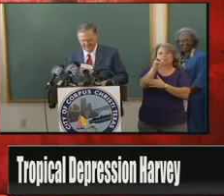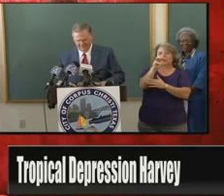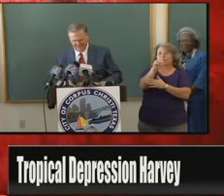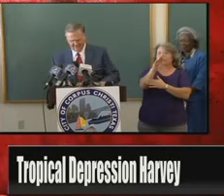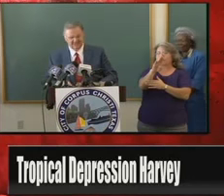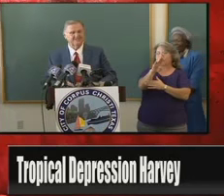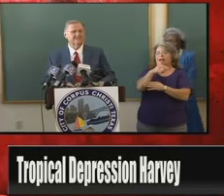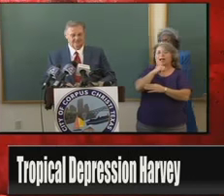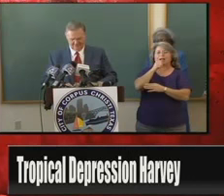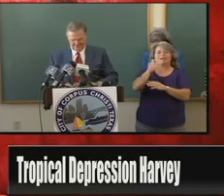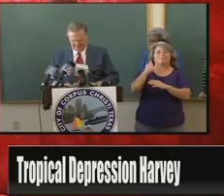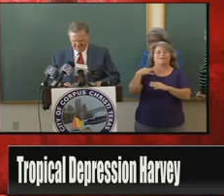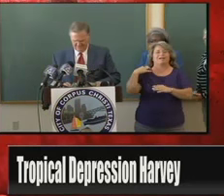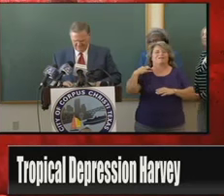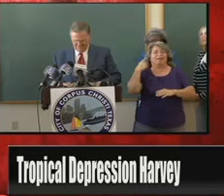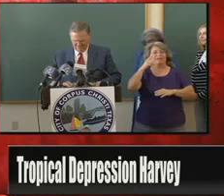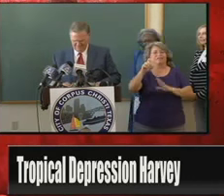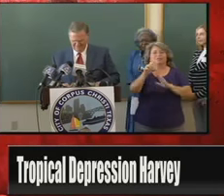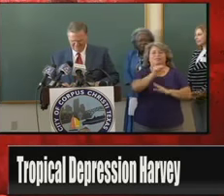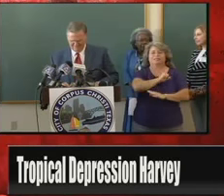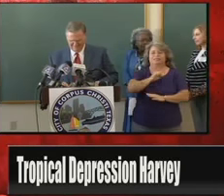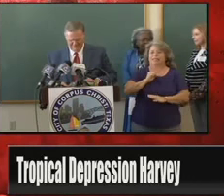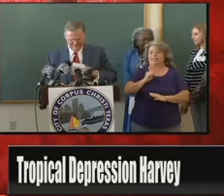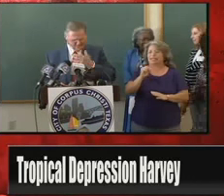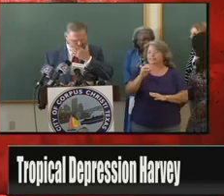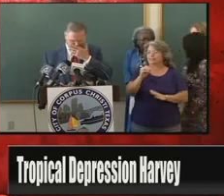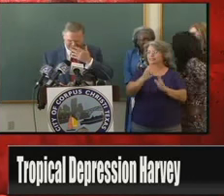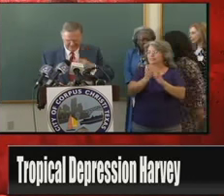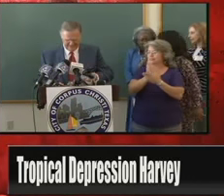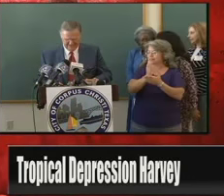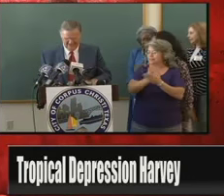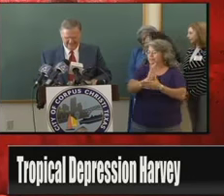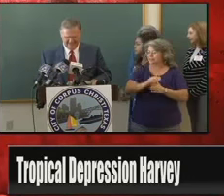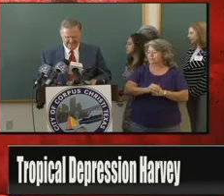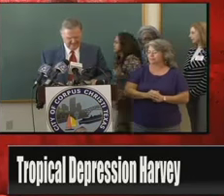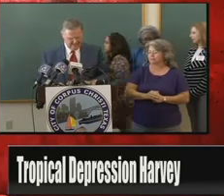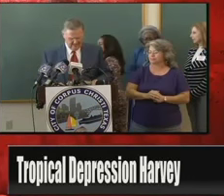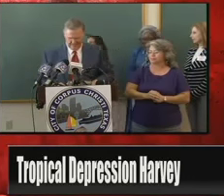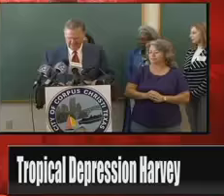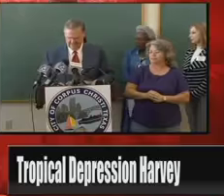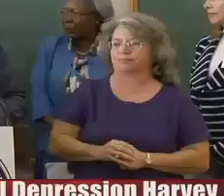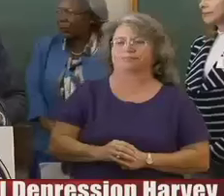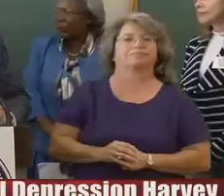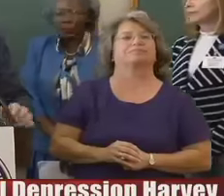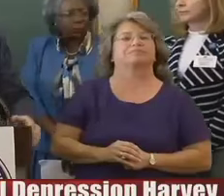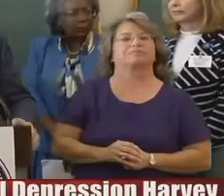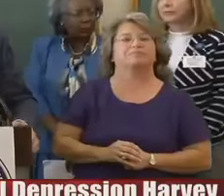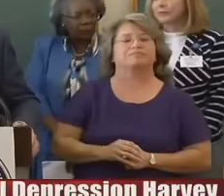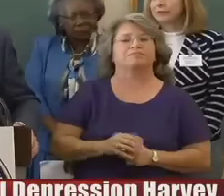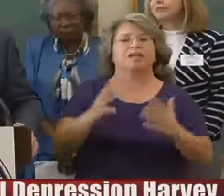a news conference to discuss Tropical Depression Harvey. Let's go there live right now with the Mayor Joe McComb.